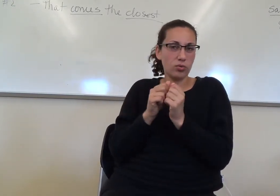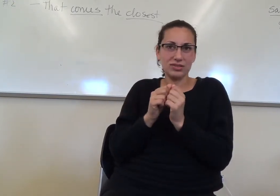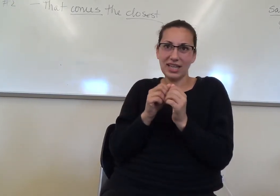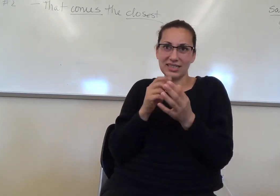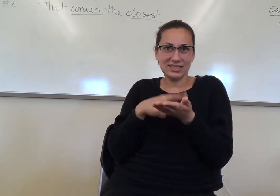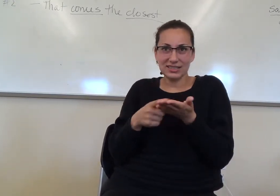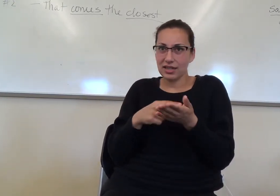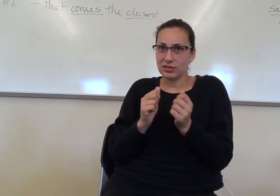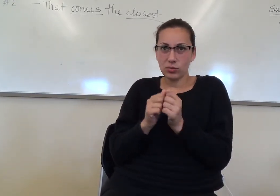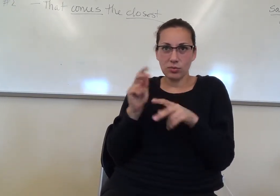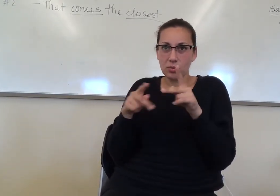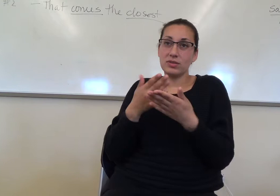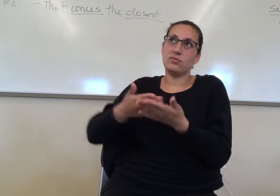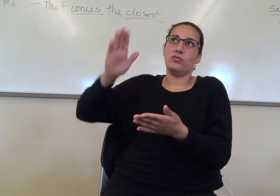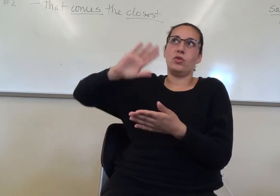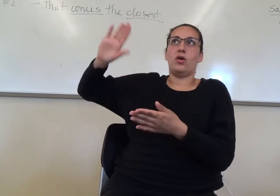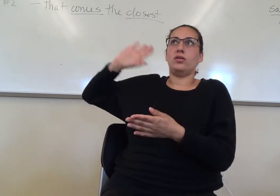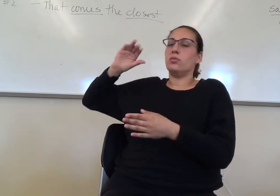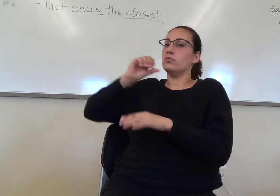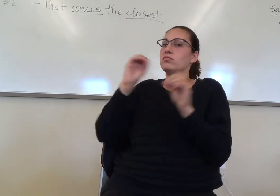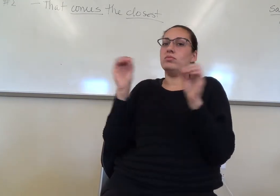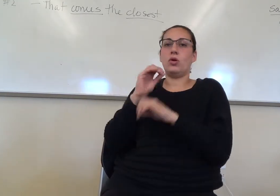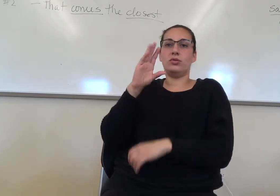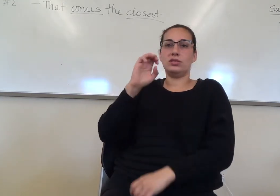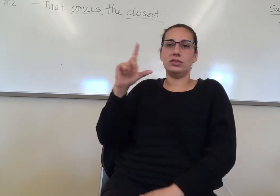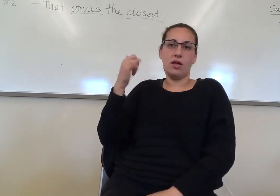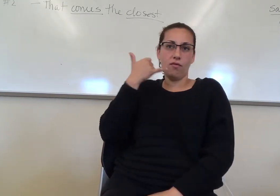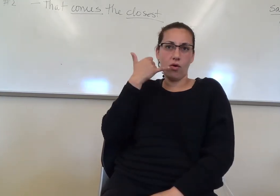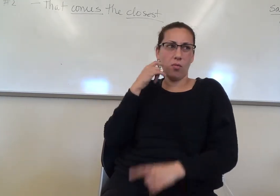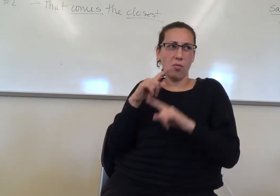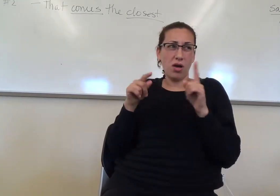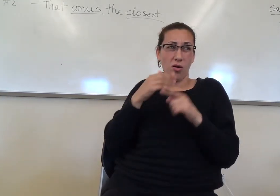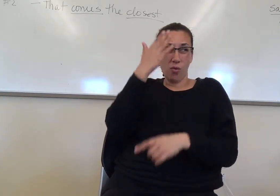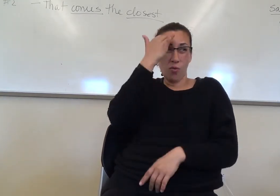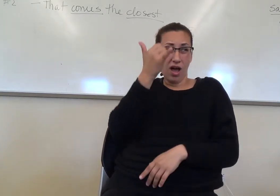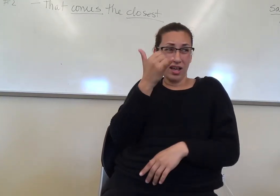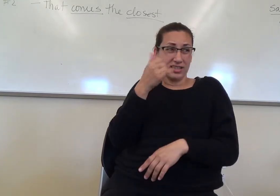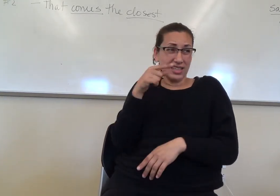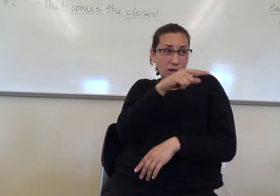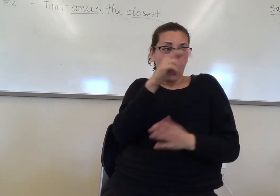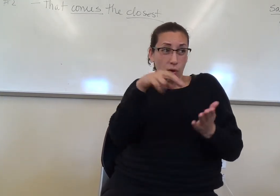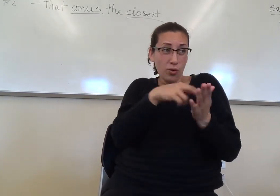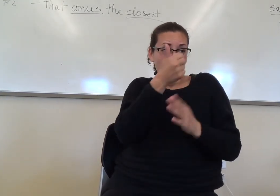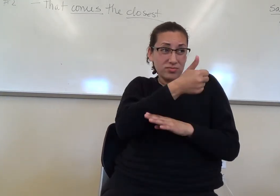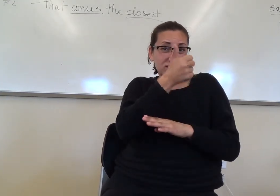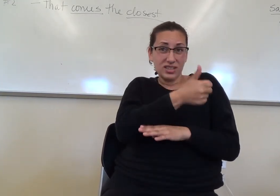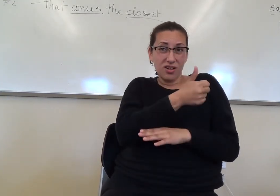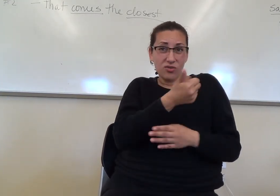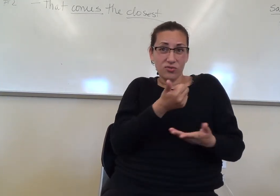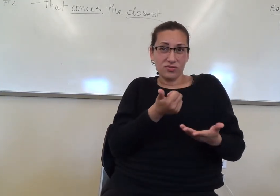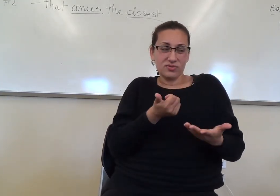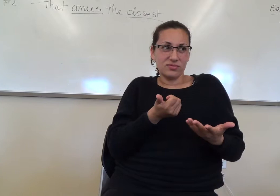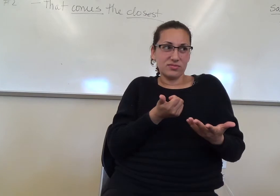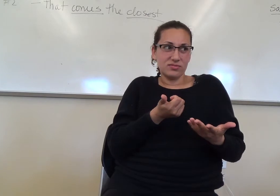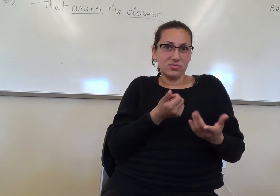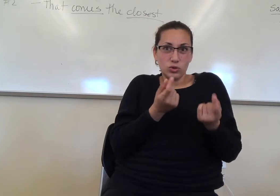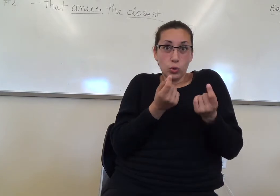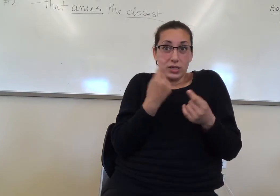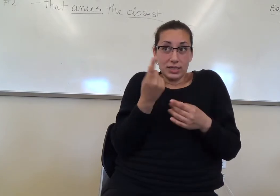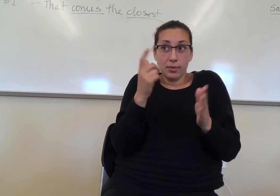cell phone. And why anybody would make a tape recording of himself, you know, doing something illegally when you're